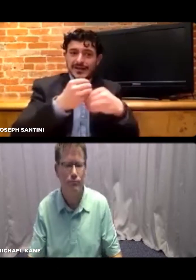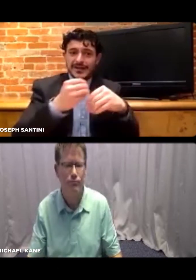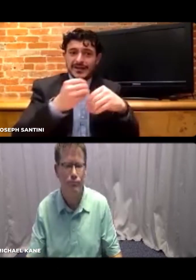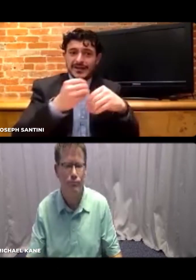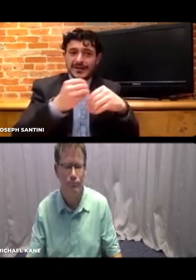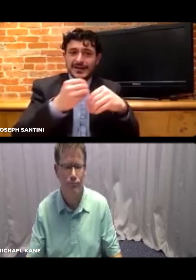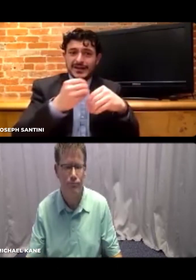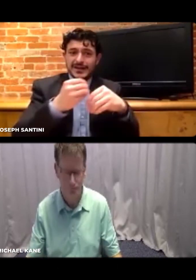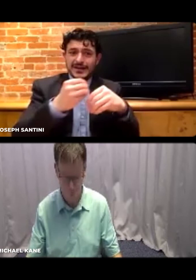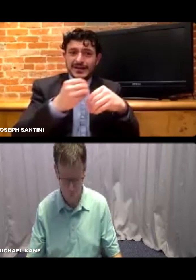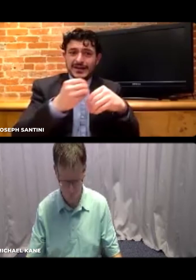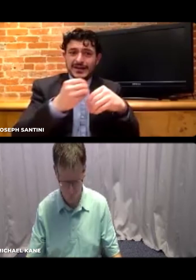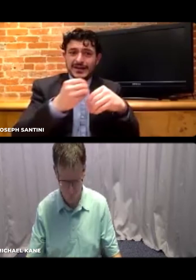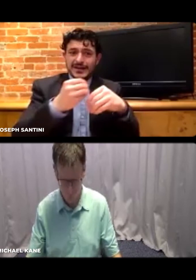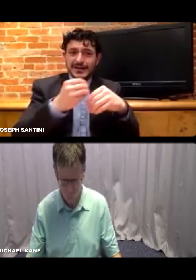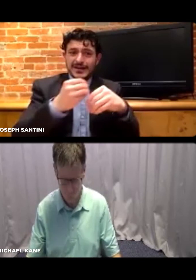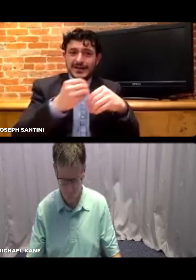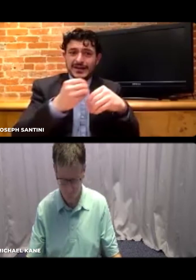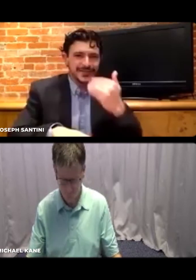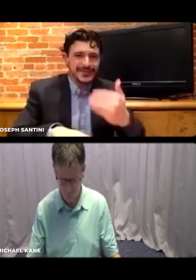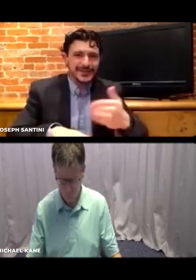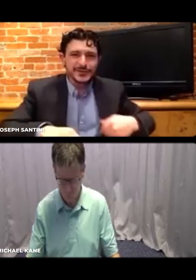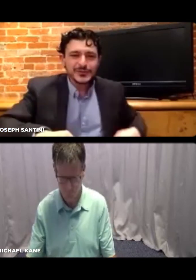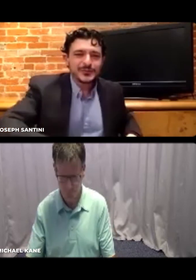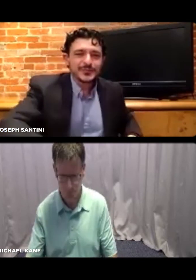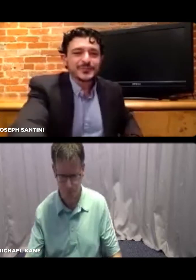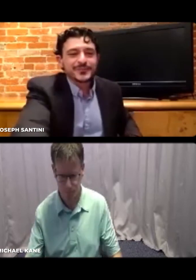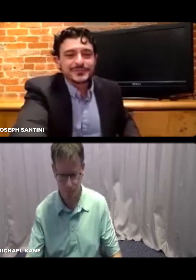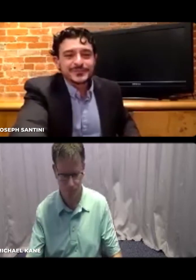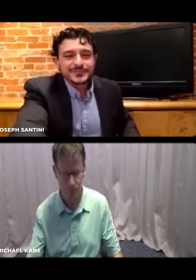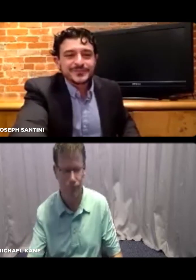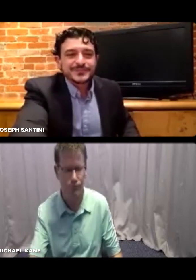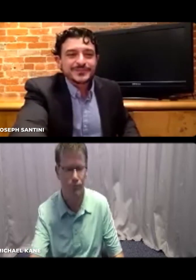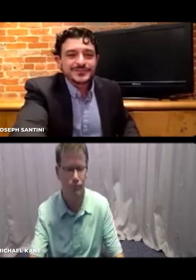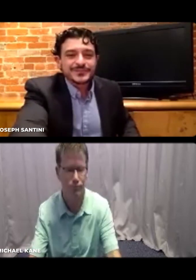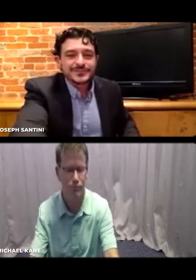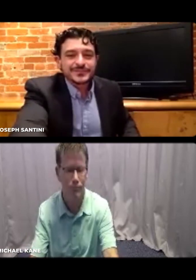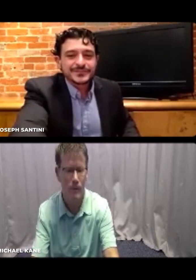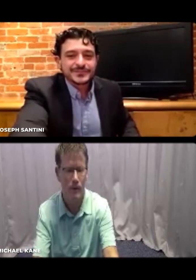aware of so they can prepare for their future and their future retirement?